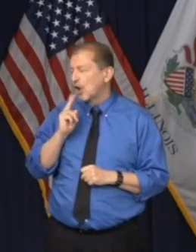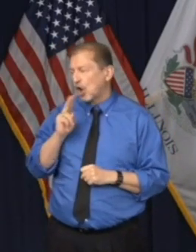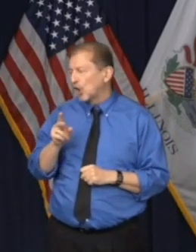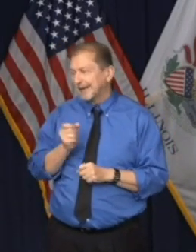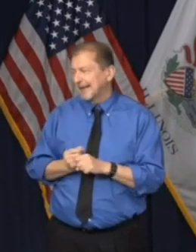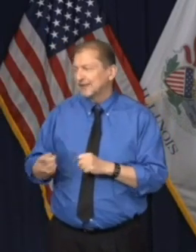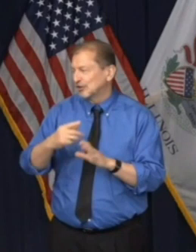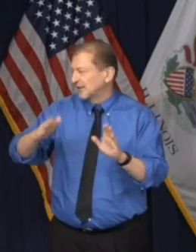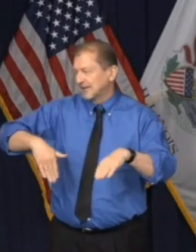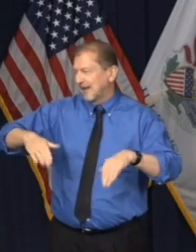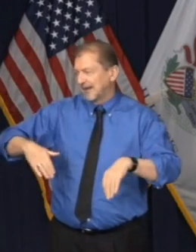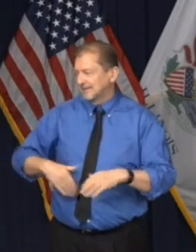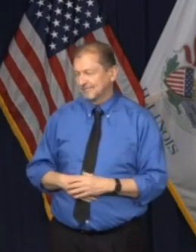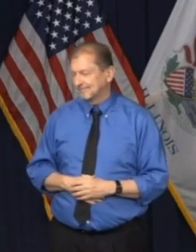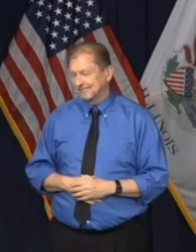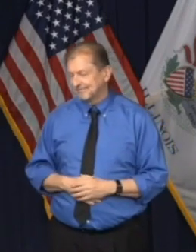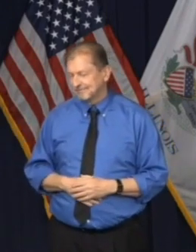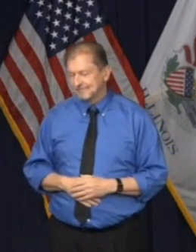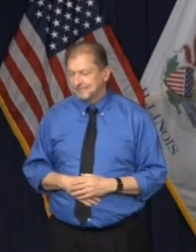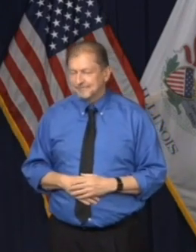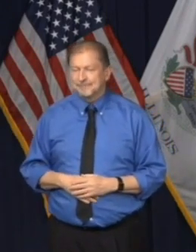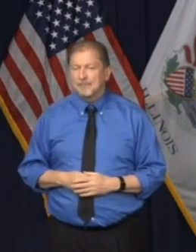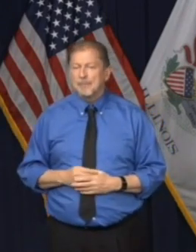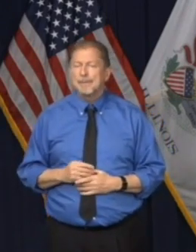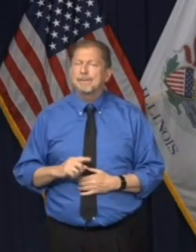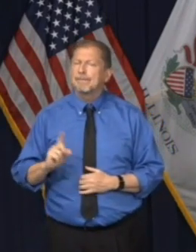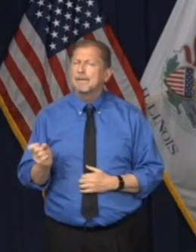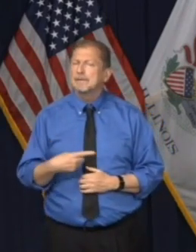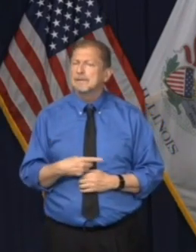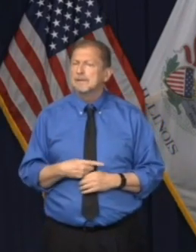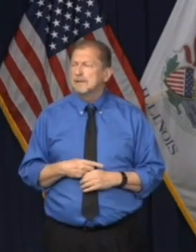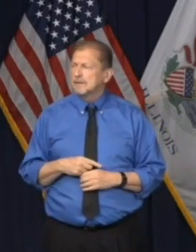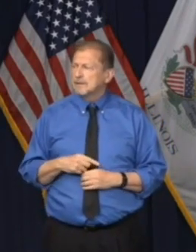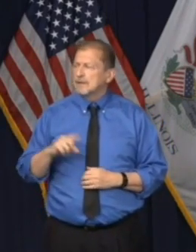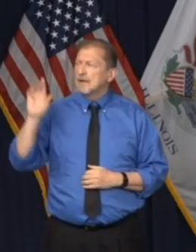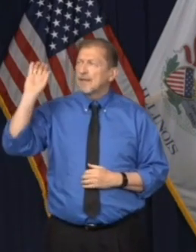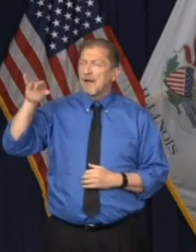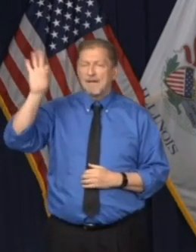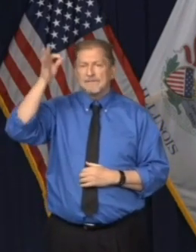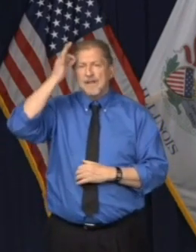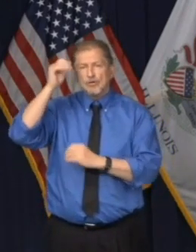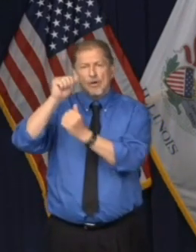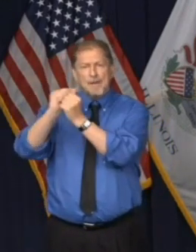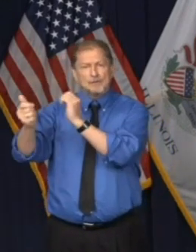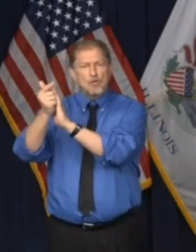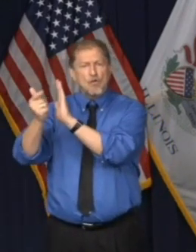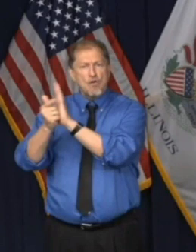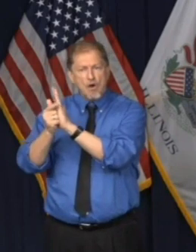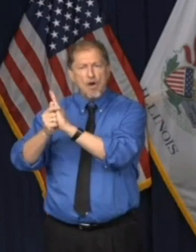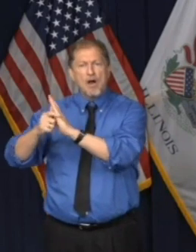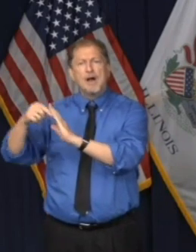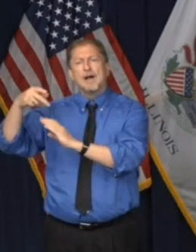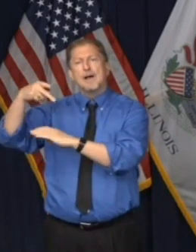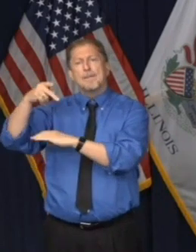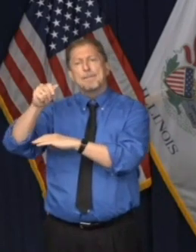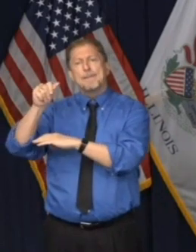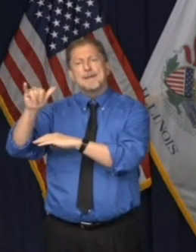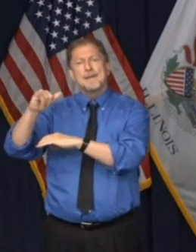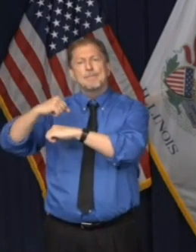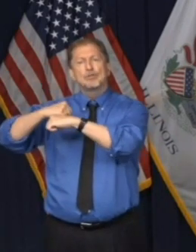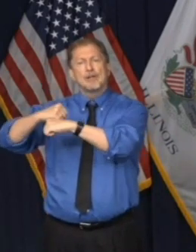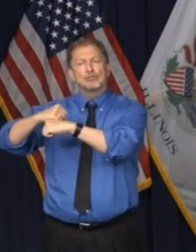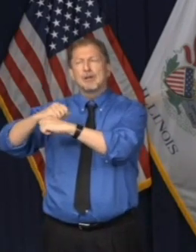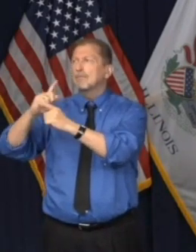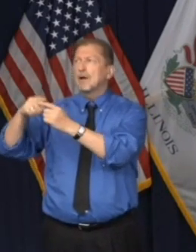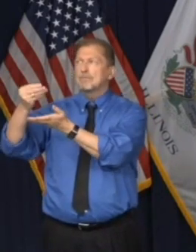at Block Club. Since the federal Paycheck Protection Program has run out of cash, what, if anything, will the state do